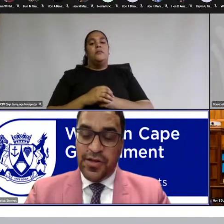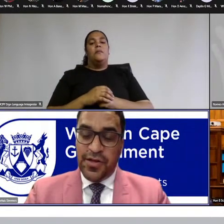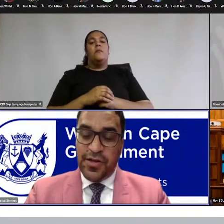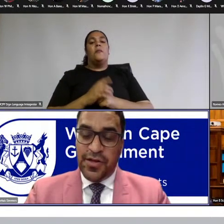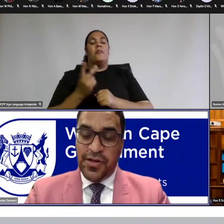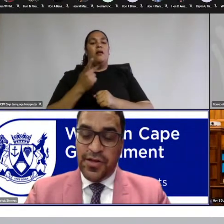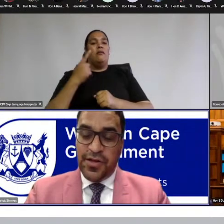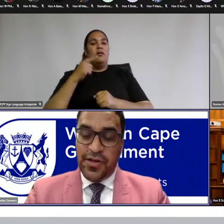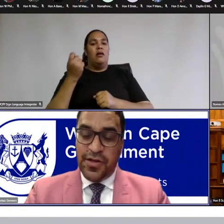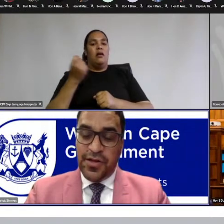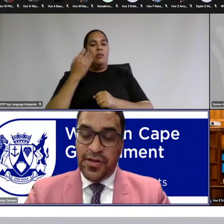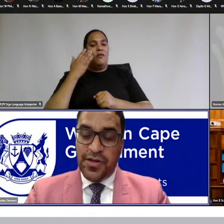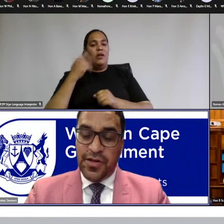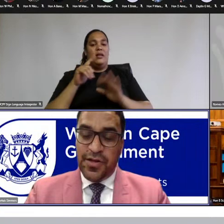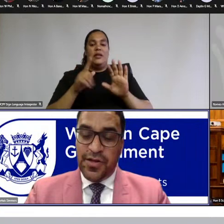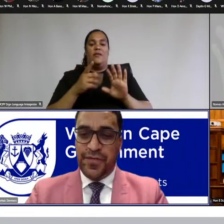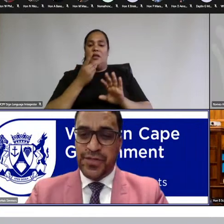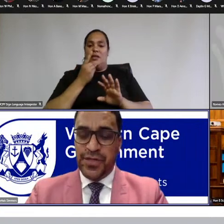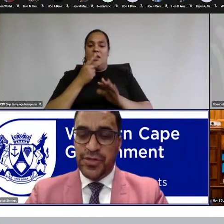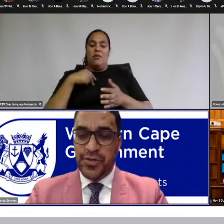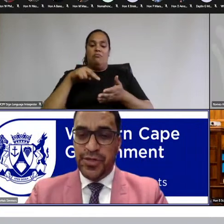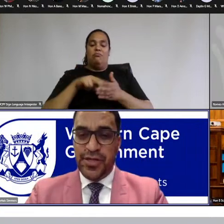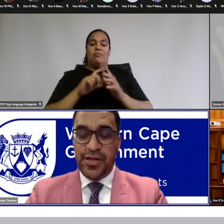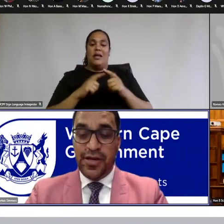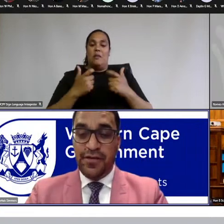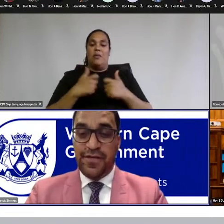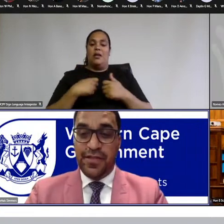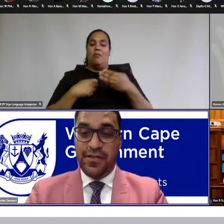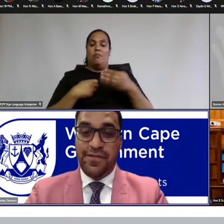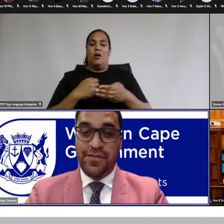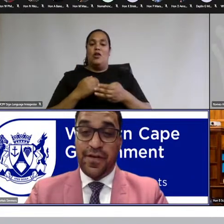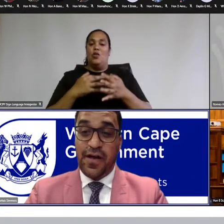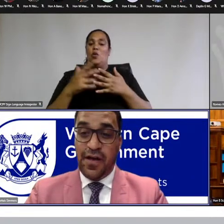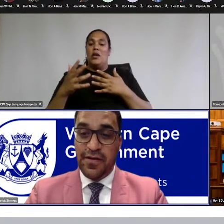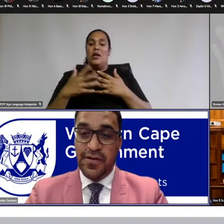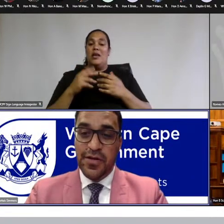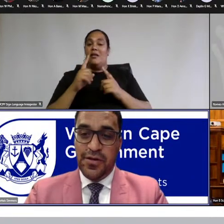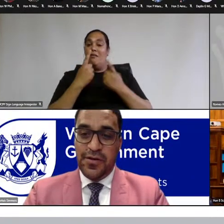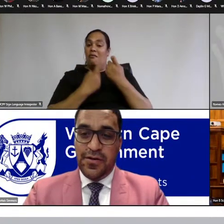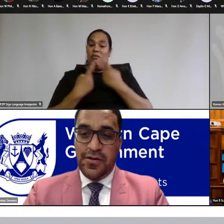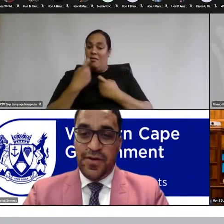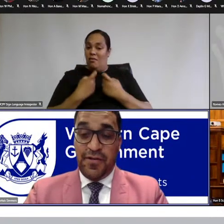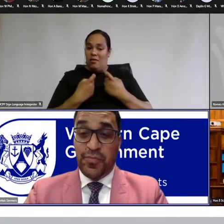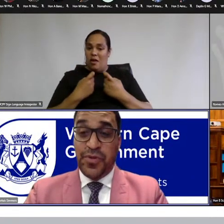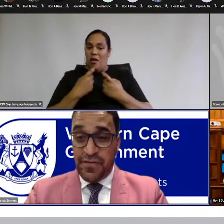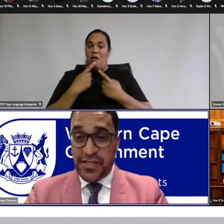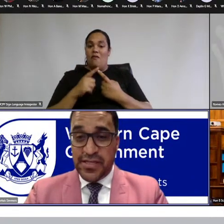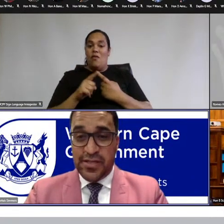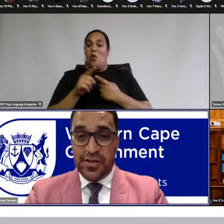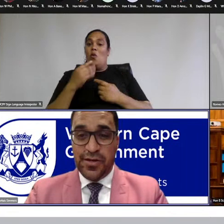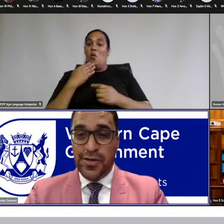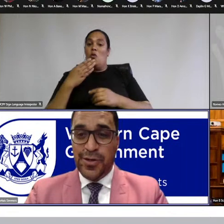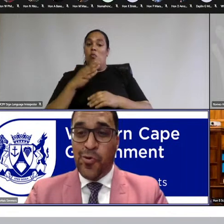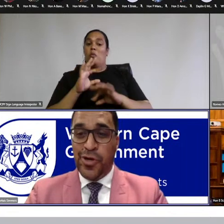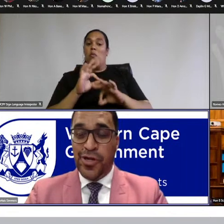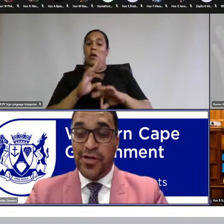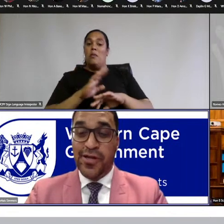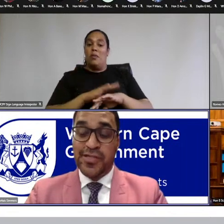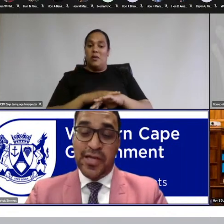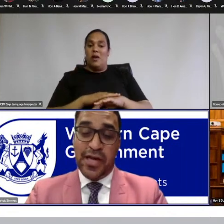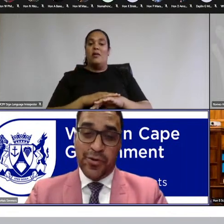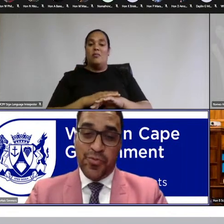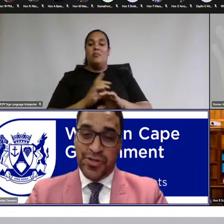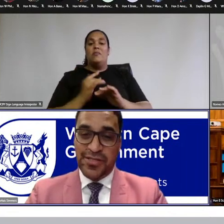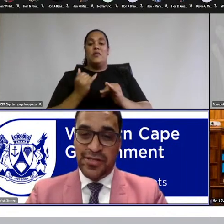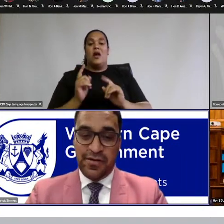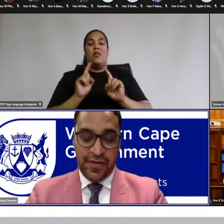natuurlik, ek het op die 7de Desember voorstaande komitee verskyn, so enige relevante vrae vir julle wat op tyd was natuurlik, kon hulle in hierdie